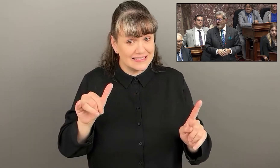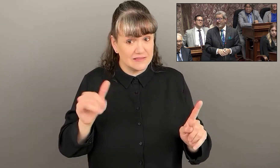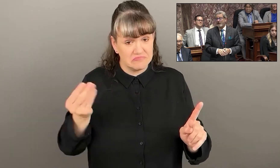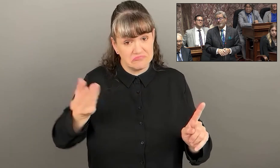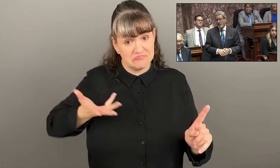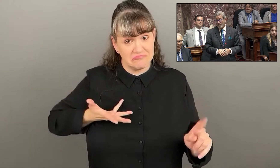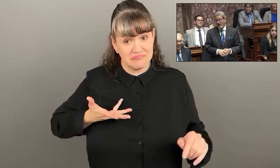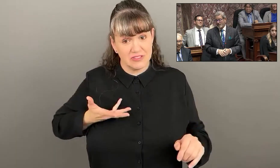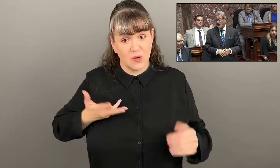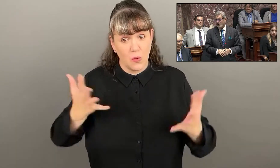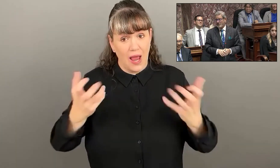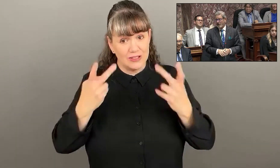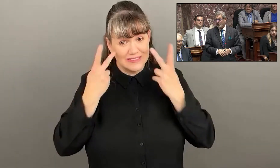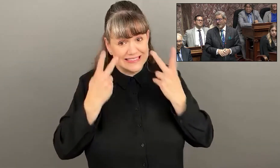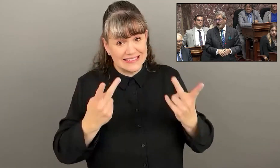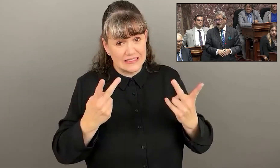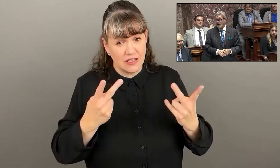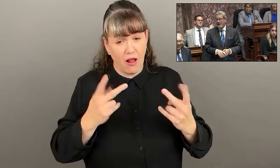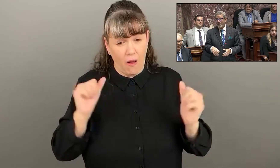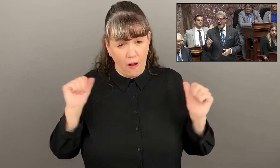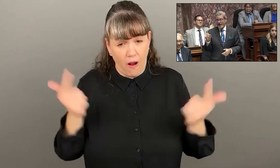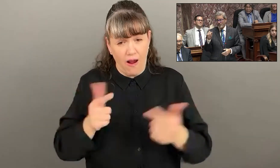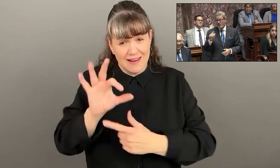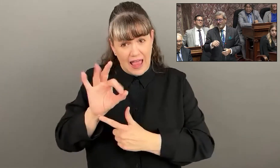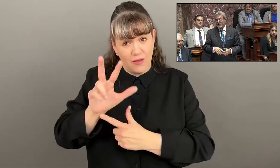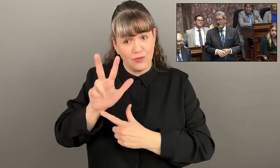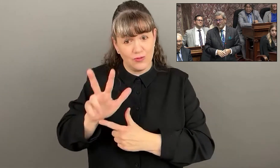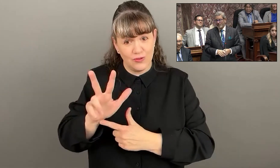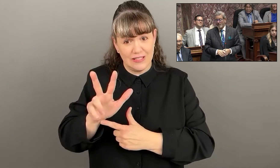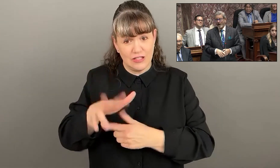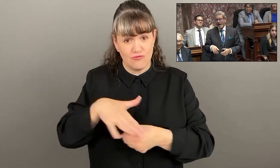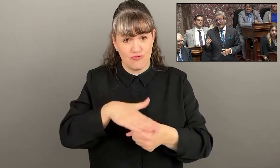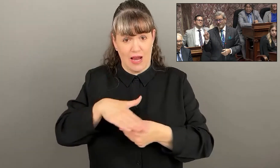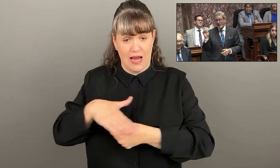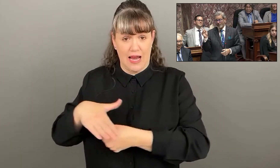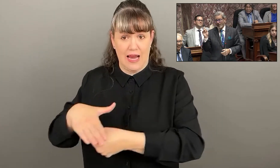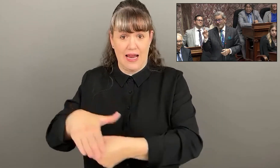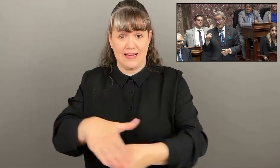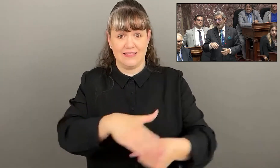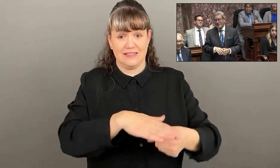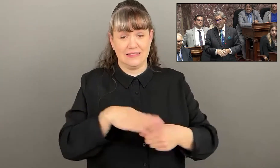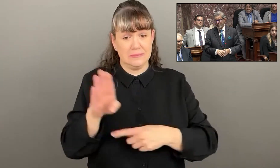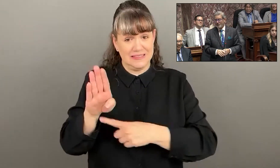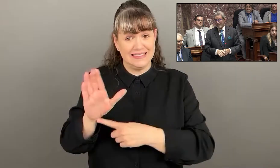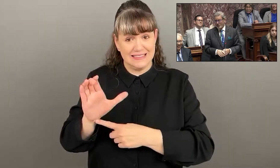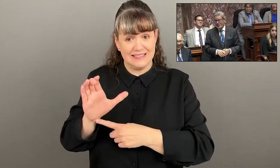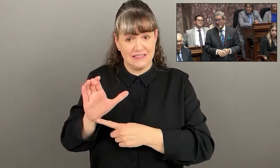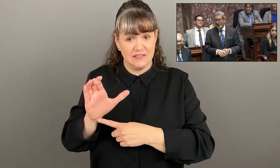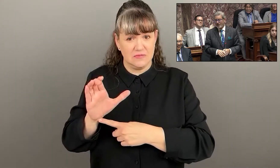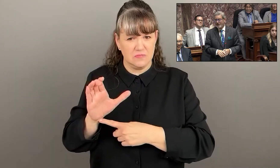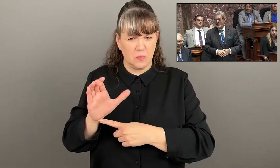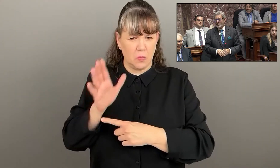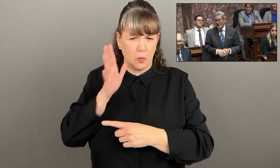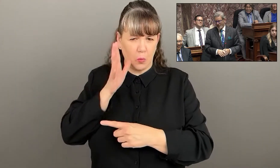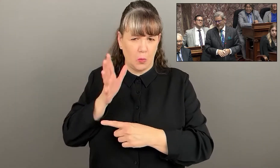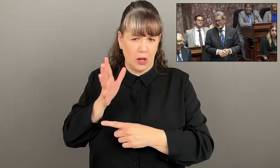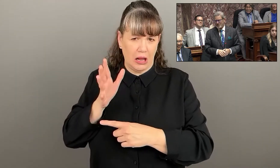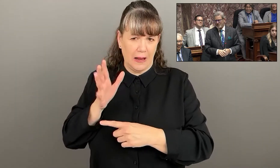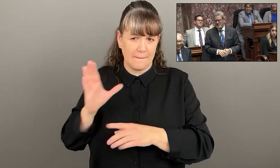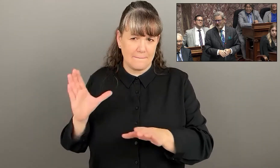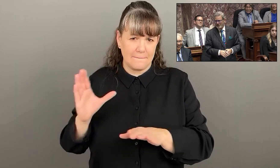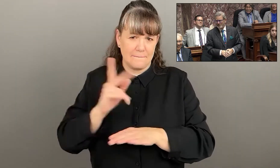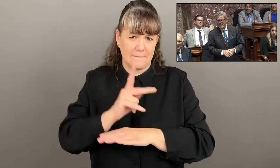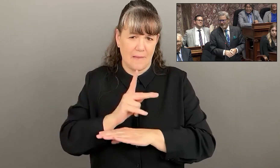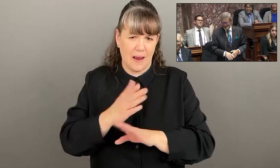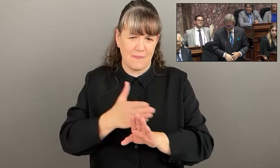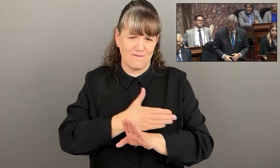93 ridings of this great province. I am sure that she will be back before you return from your chair to your office, Mr.